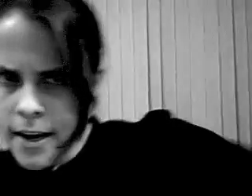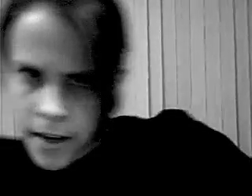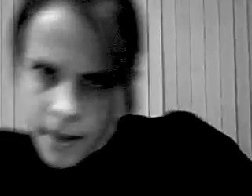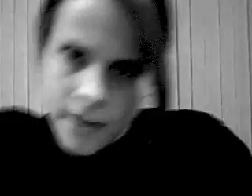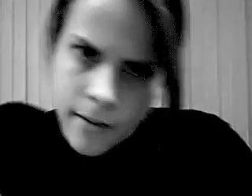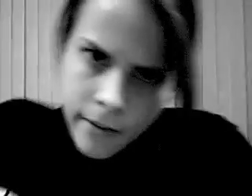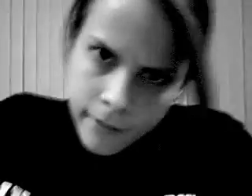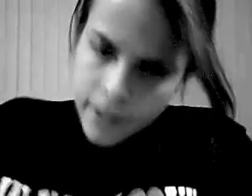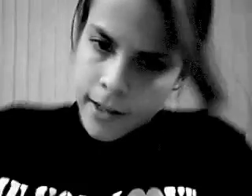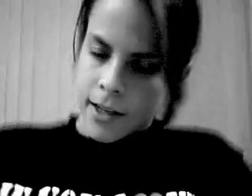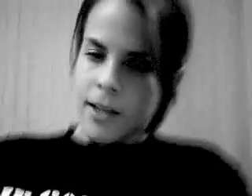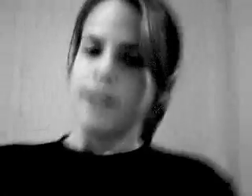sixth take, I don't know.